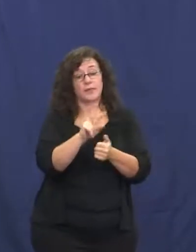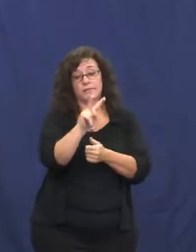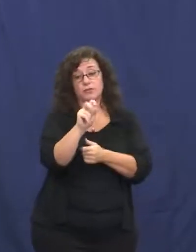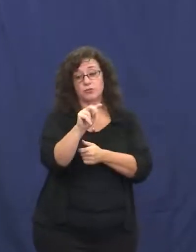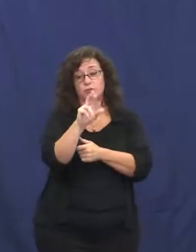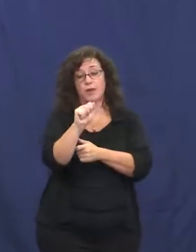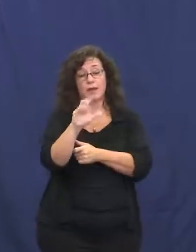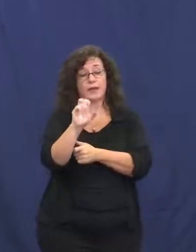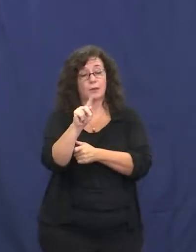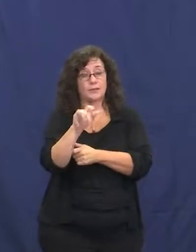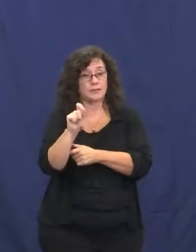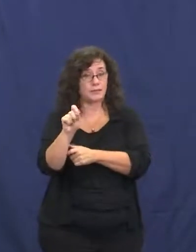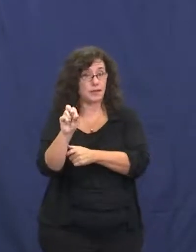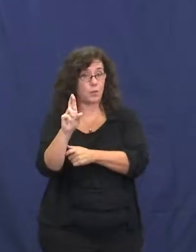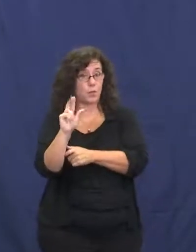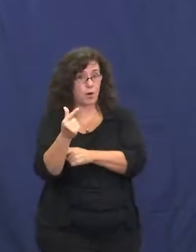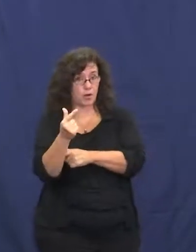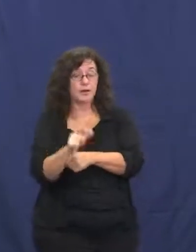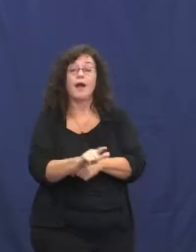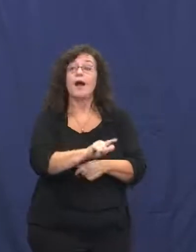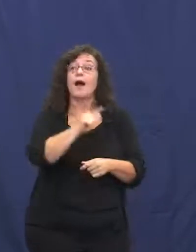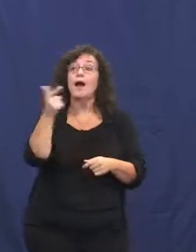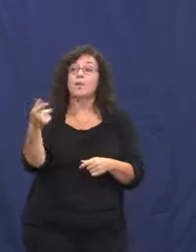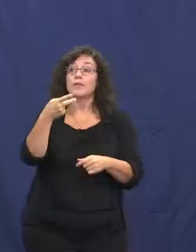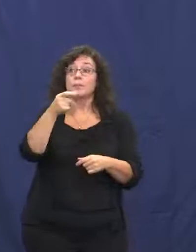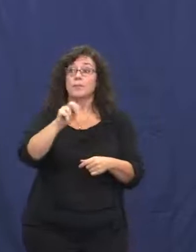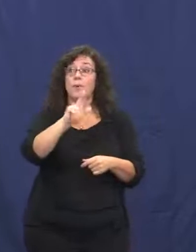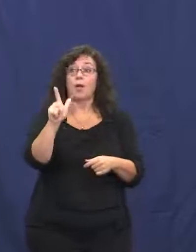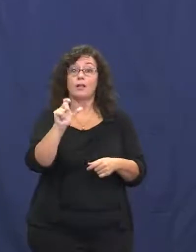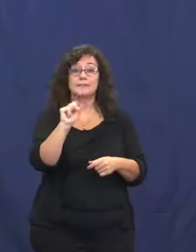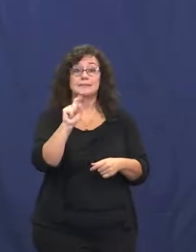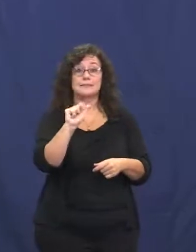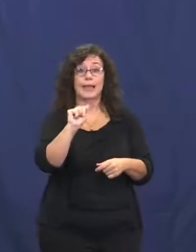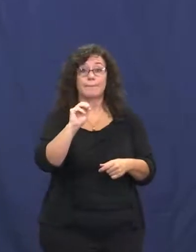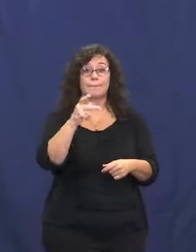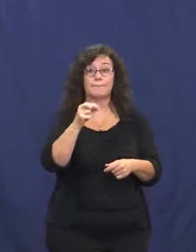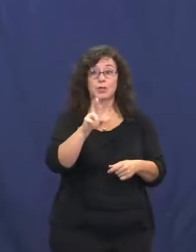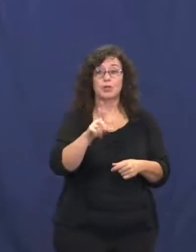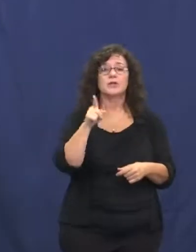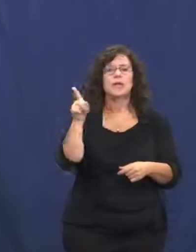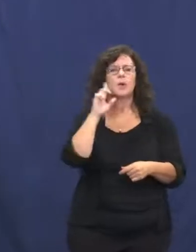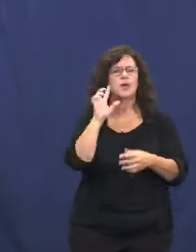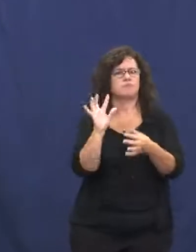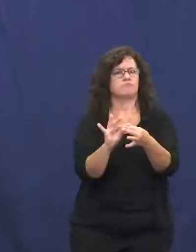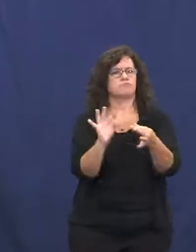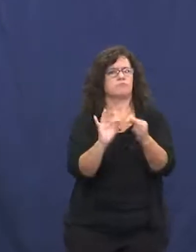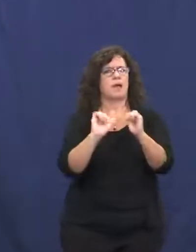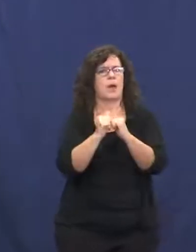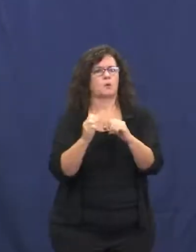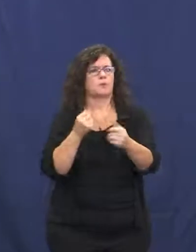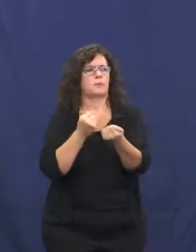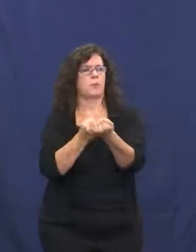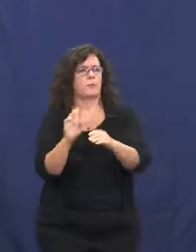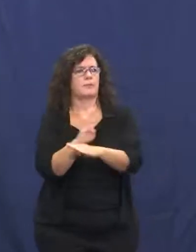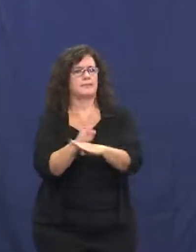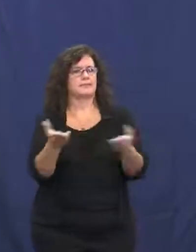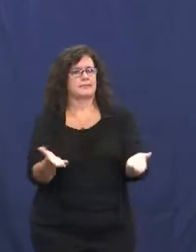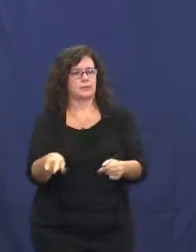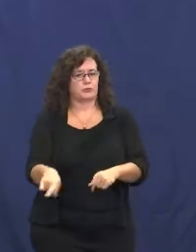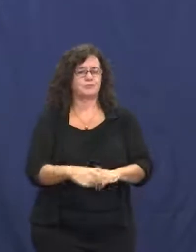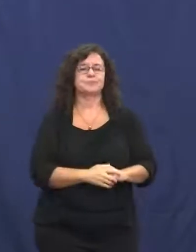it over to Paul Stamper, Deputy CEO from our office, to talk more about our efforts to support businesses here in our county. Thank